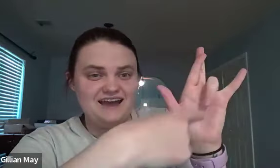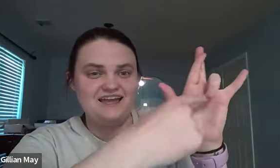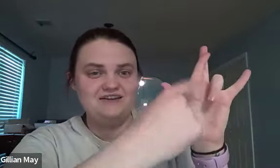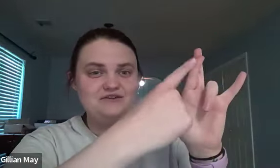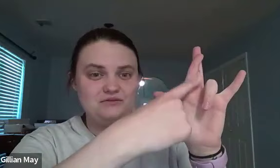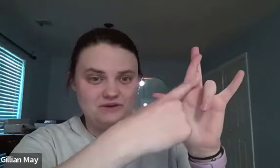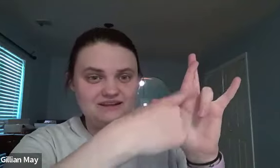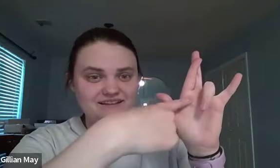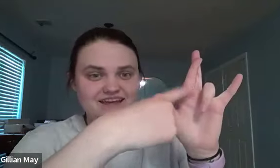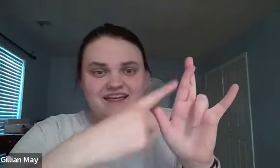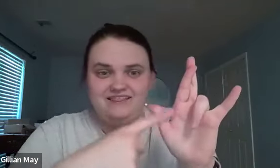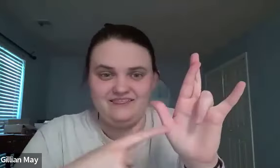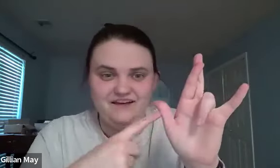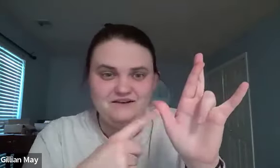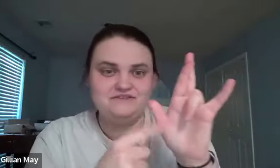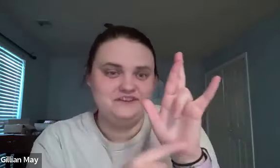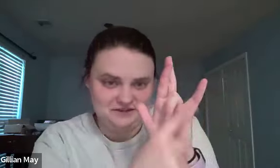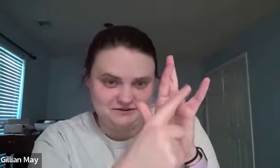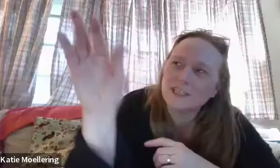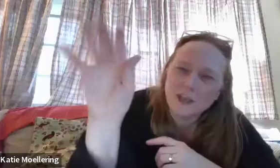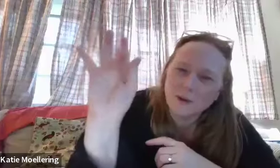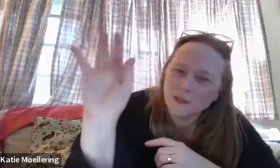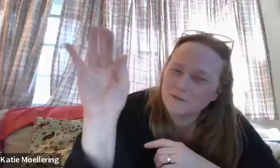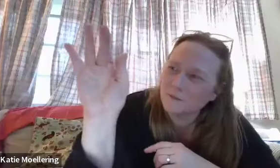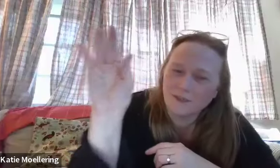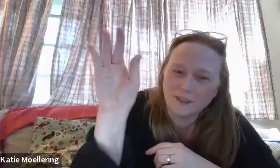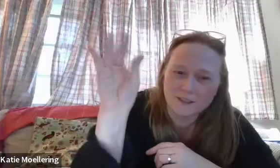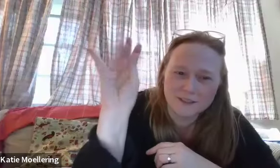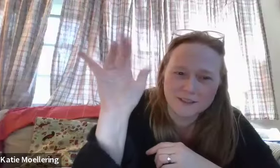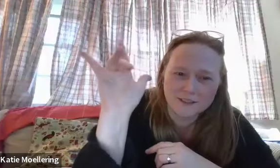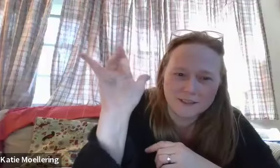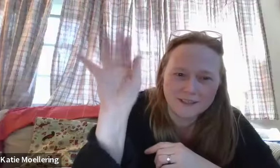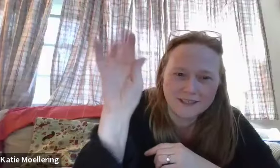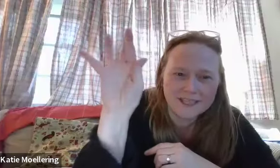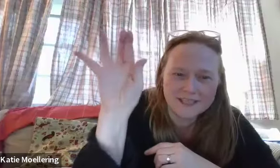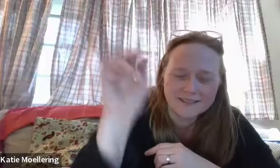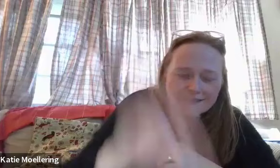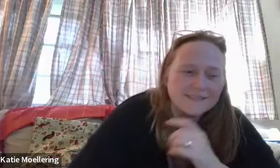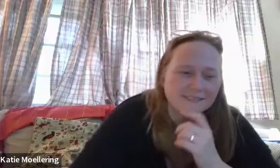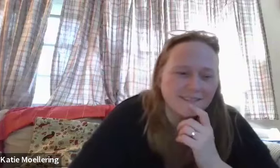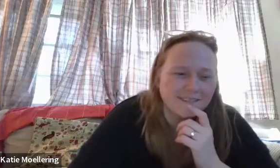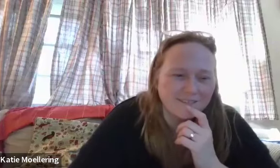I really love. This is like yoga for my fingers. That's. Oh, I